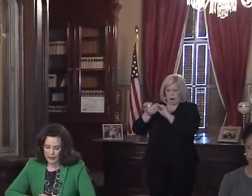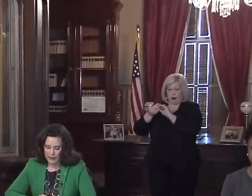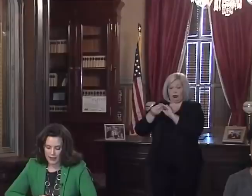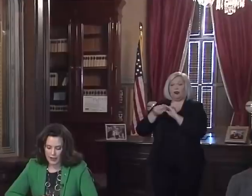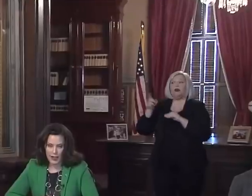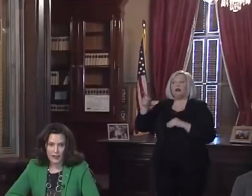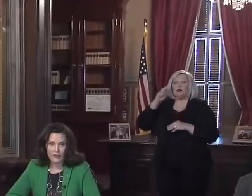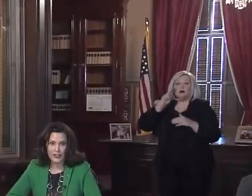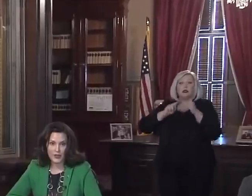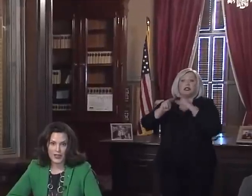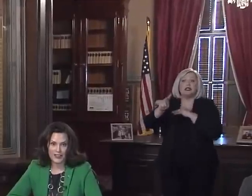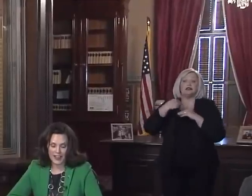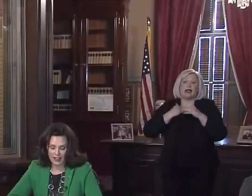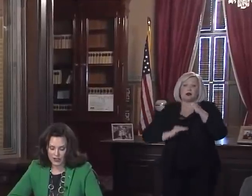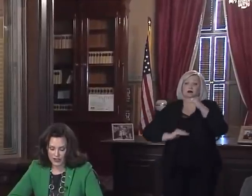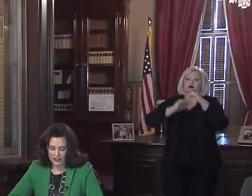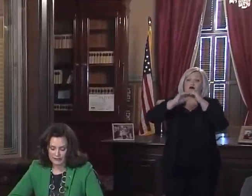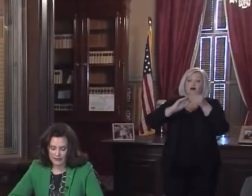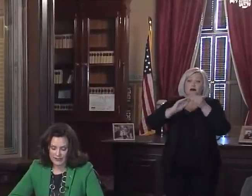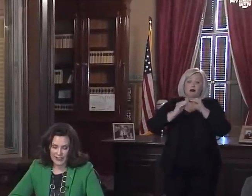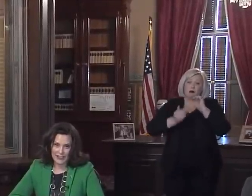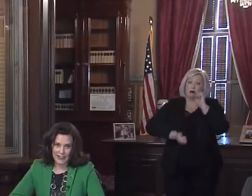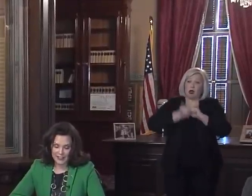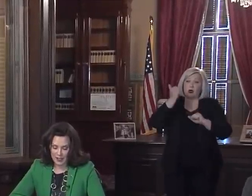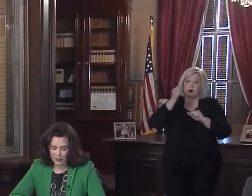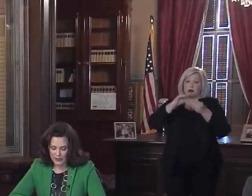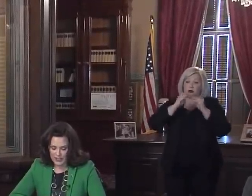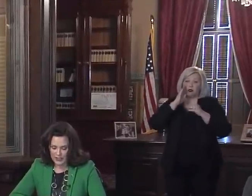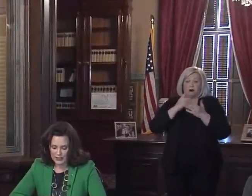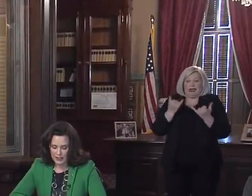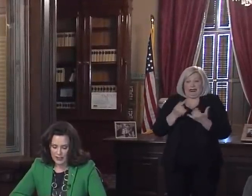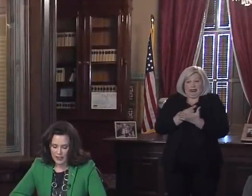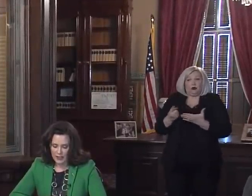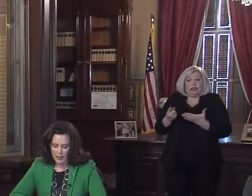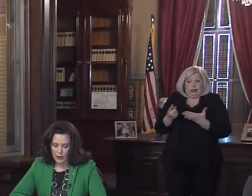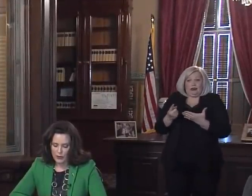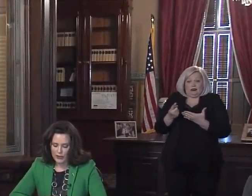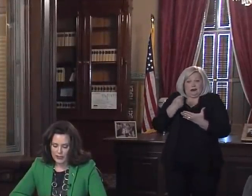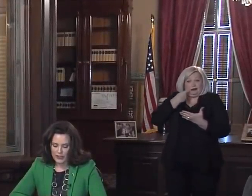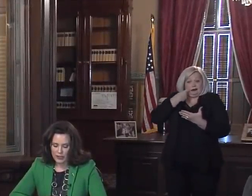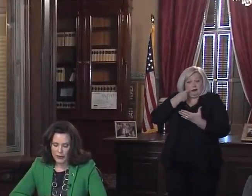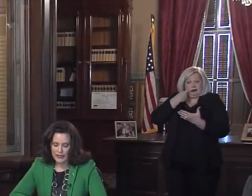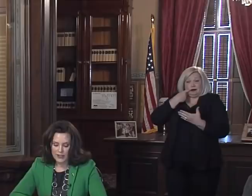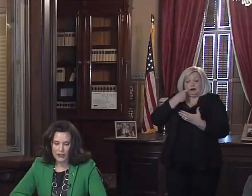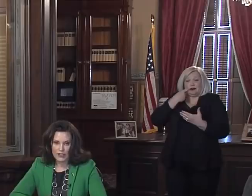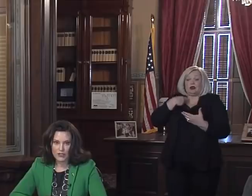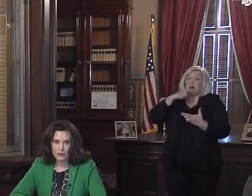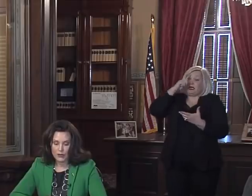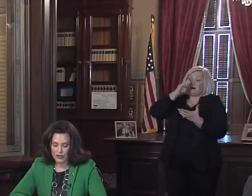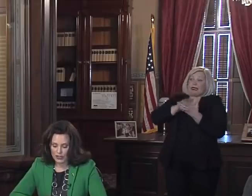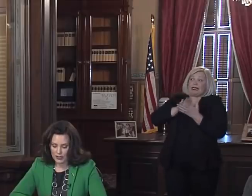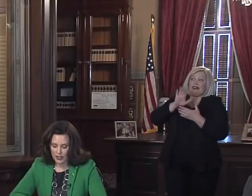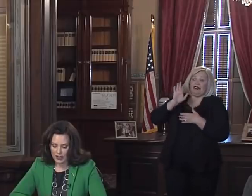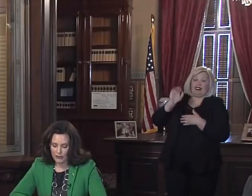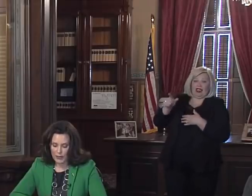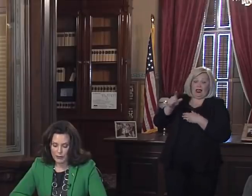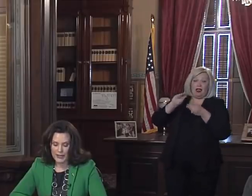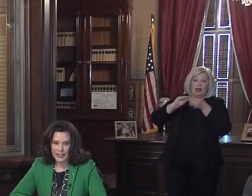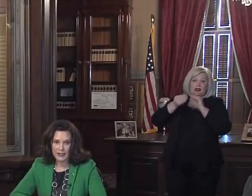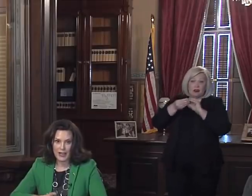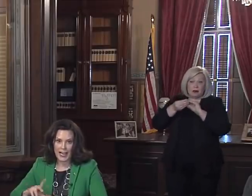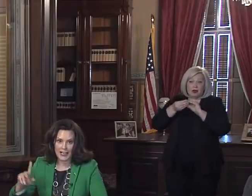peak this week, actually, in the last couple of days. We believe that they're basing their distribution